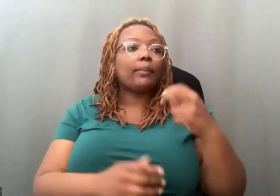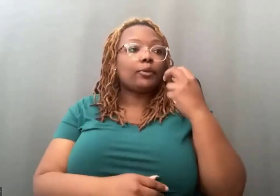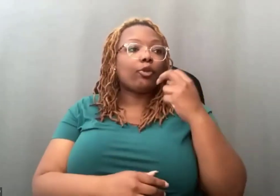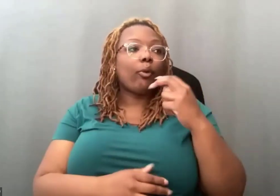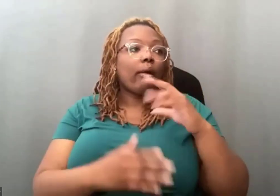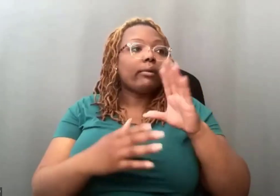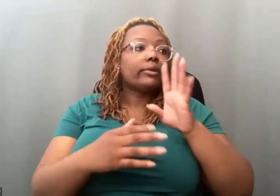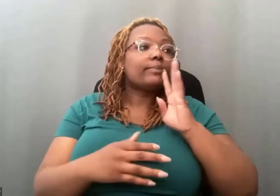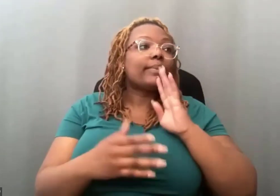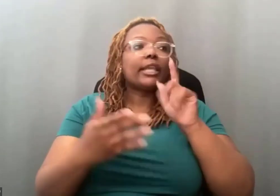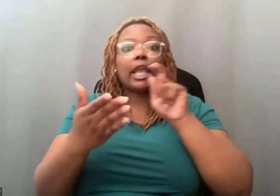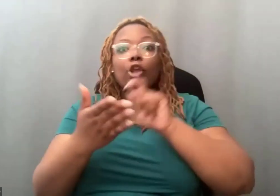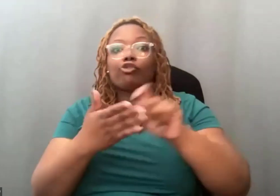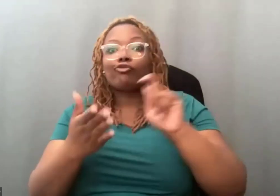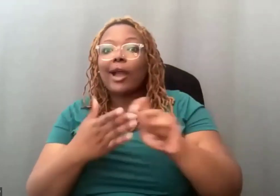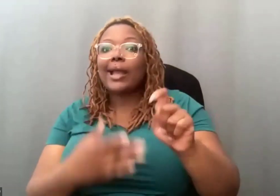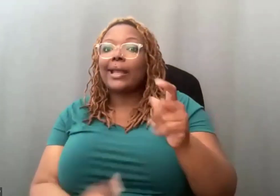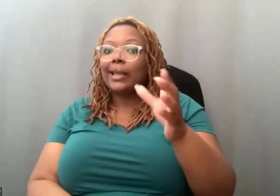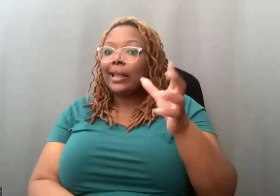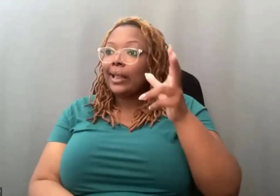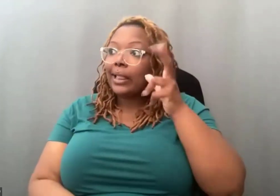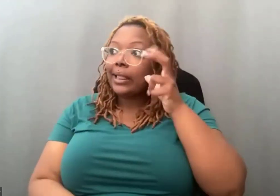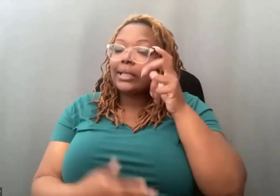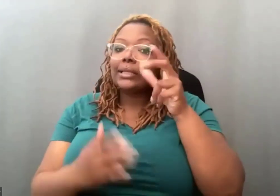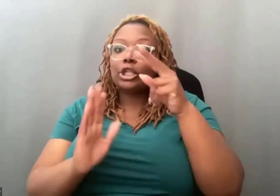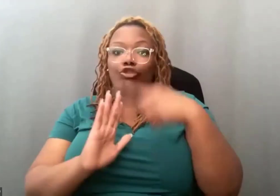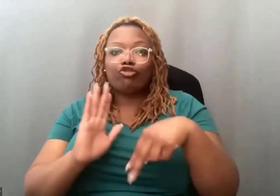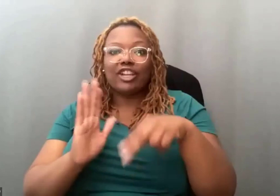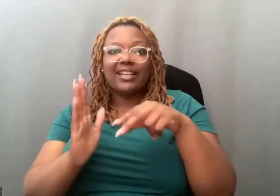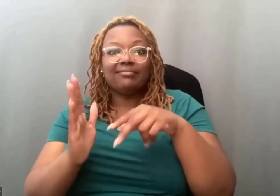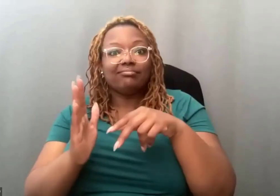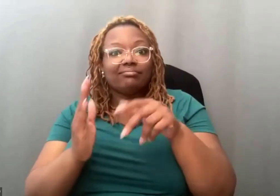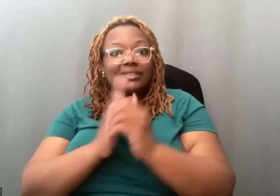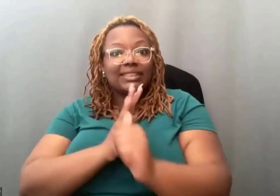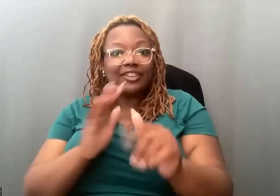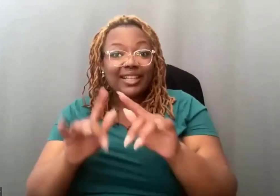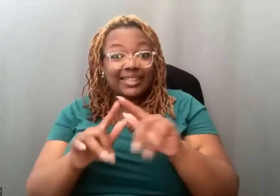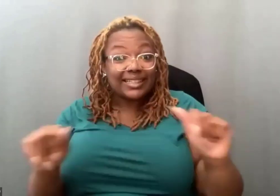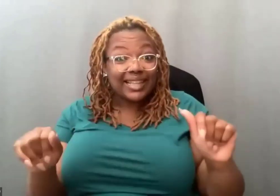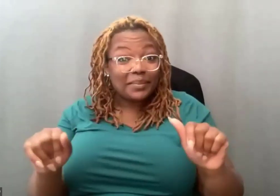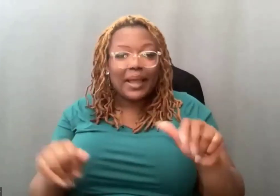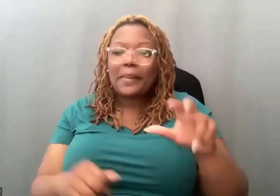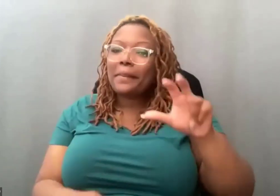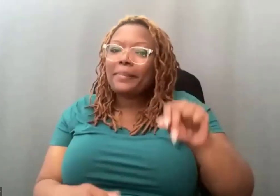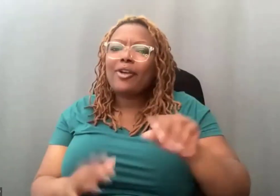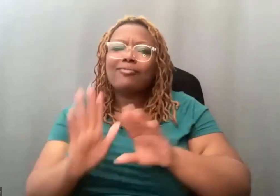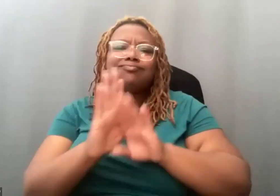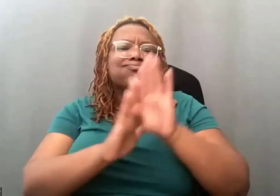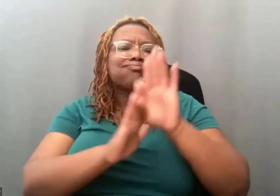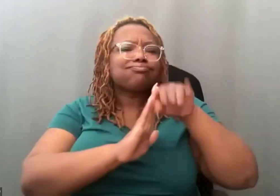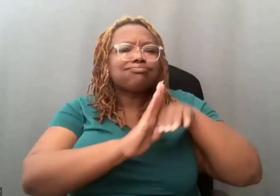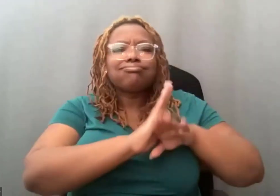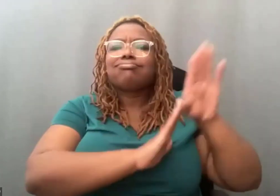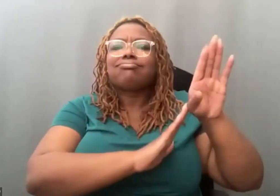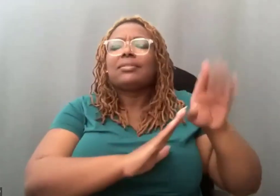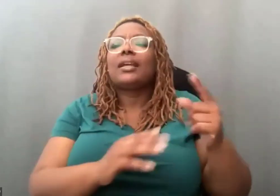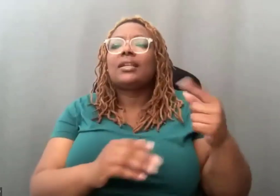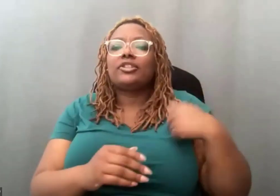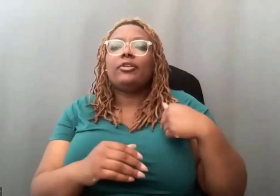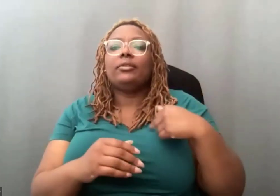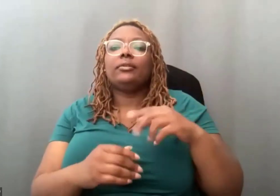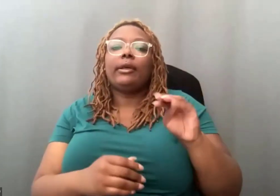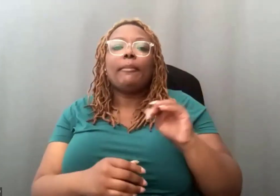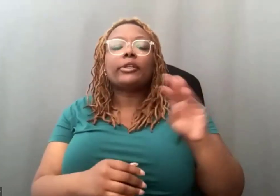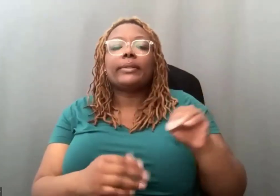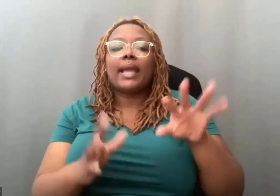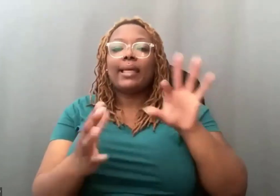speaking, writing, listening, reading skills all at the exact same level. So this multimodality of feedback